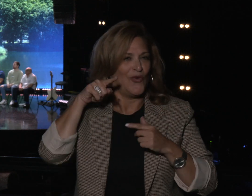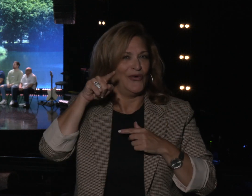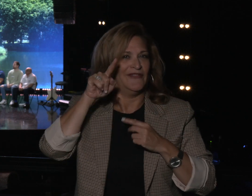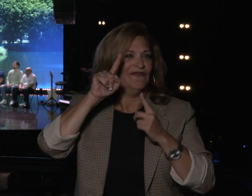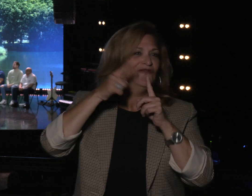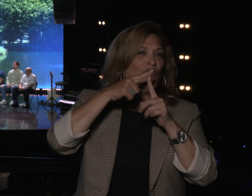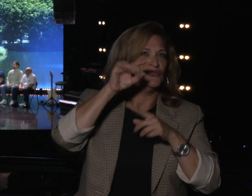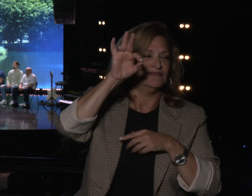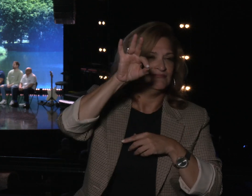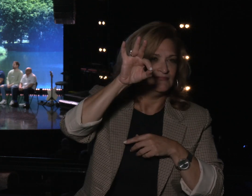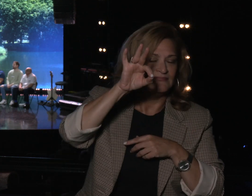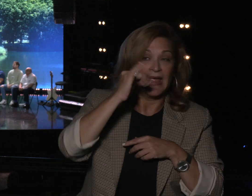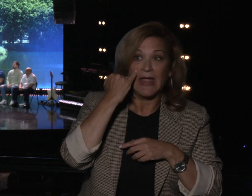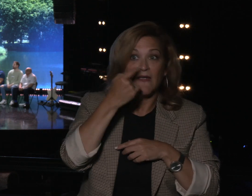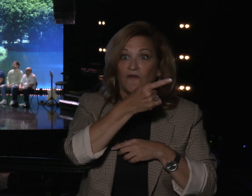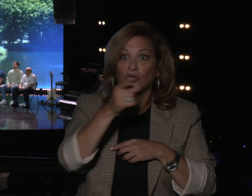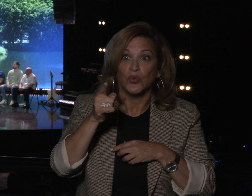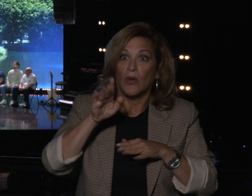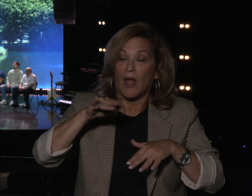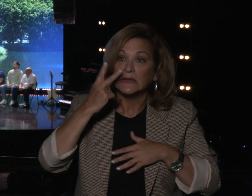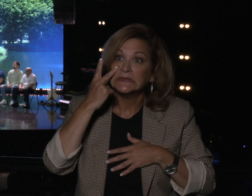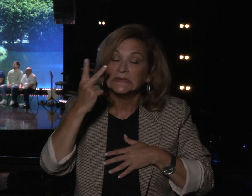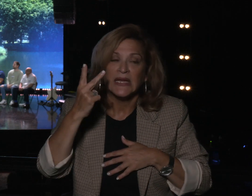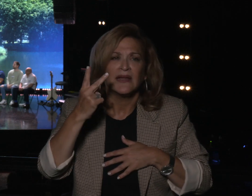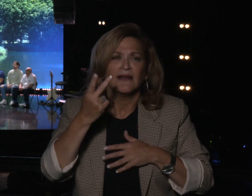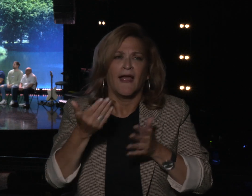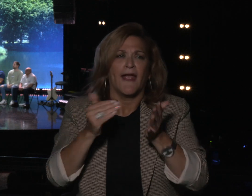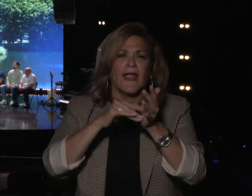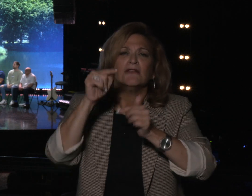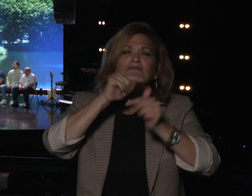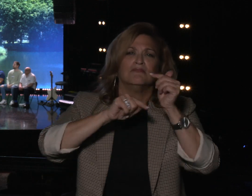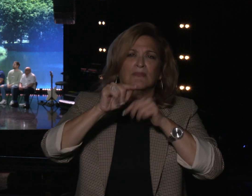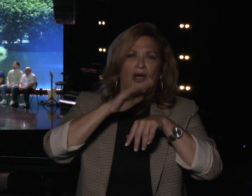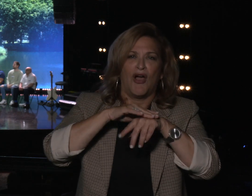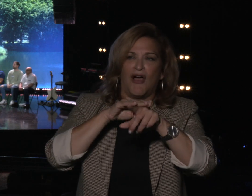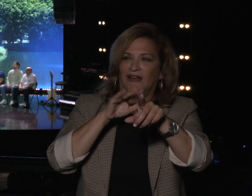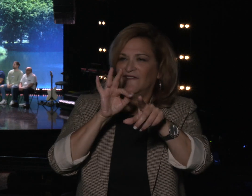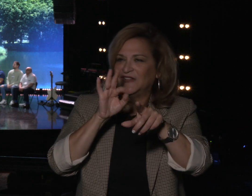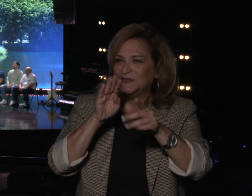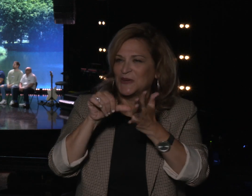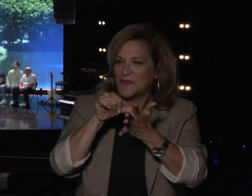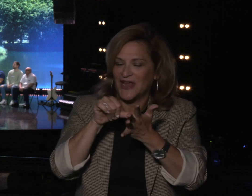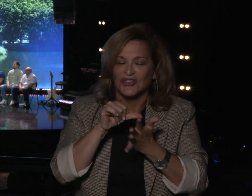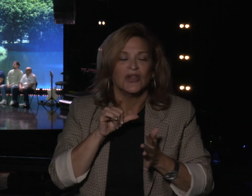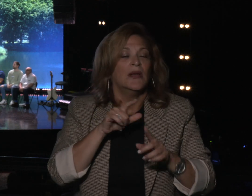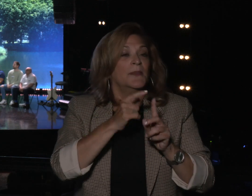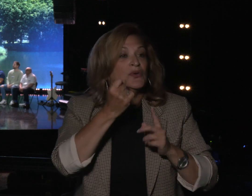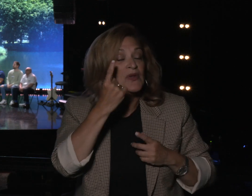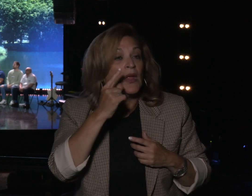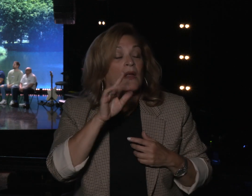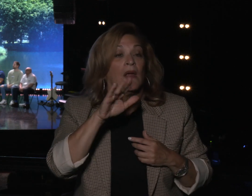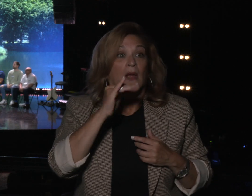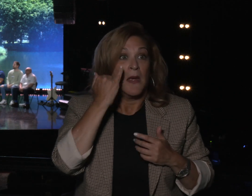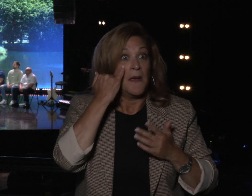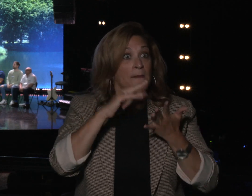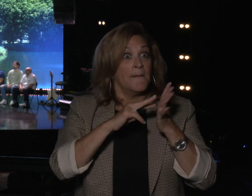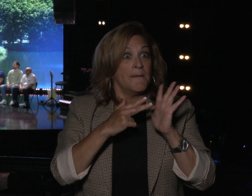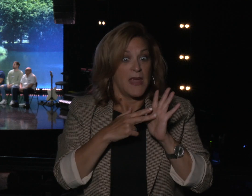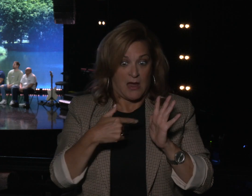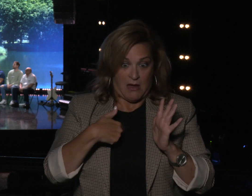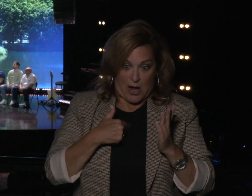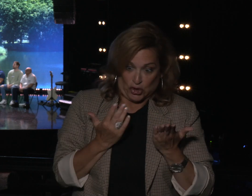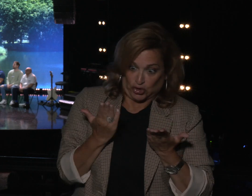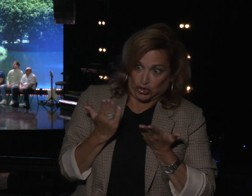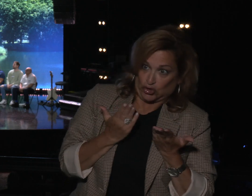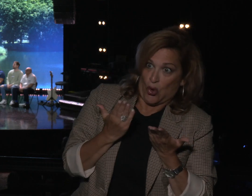Serve. If you haven't heard it, you can go back and listen on our YouTube page. But serving doesn't mean less than. It doesn't mean inferior. It doesn't mean unworthy.